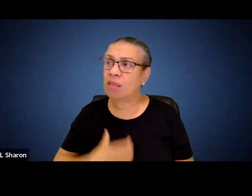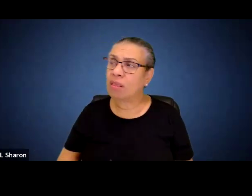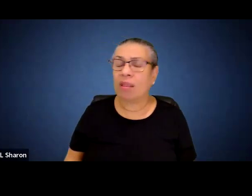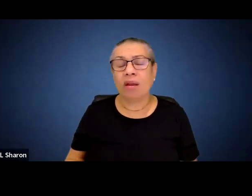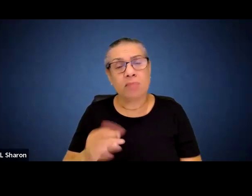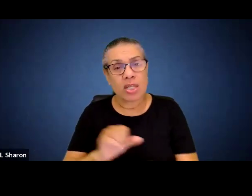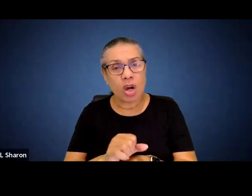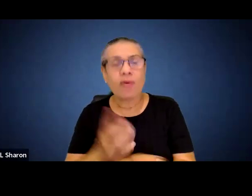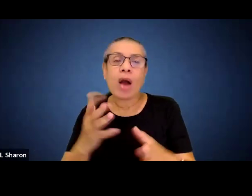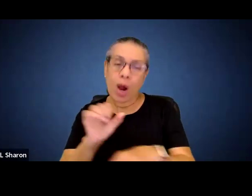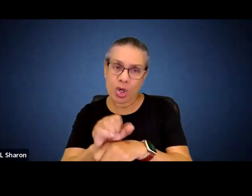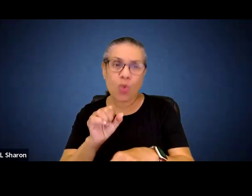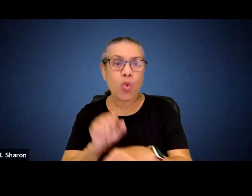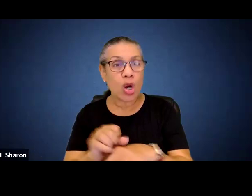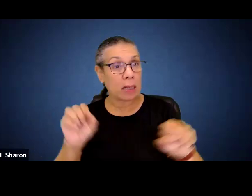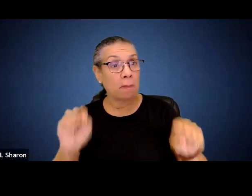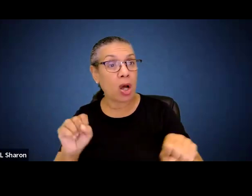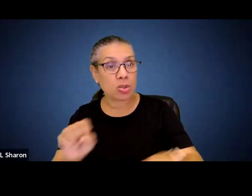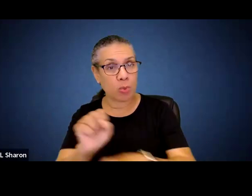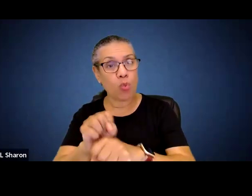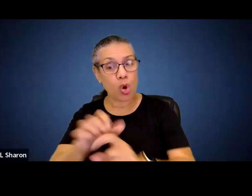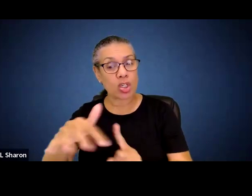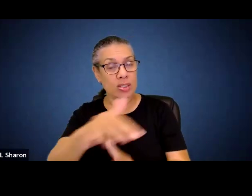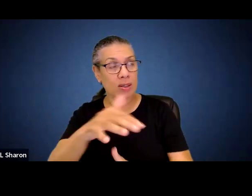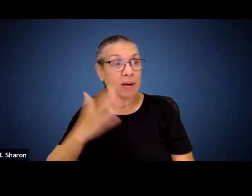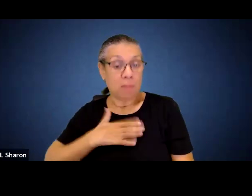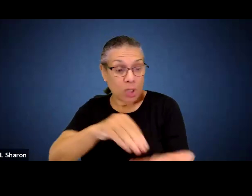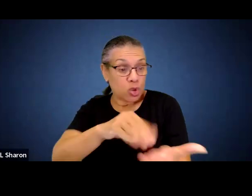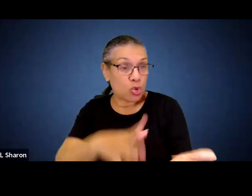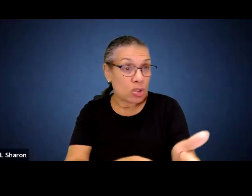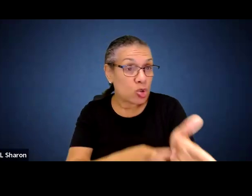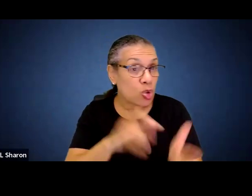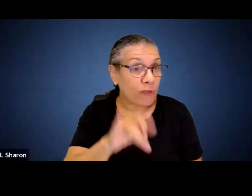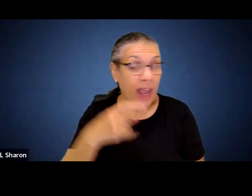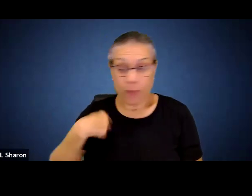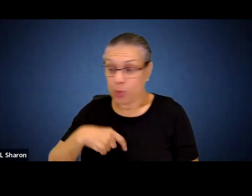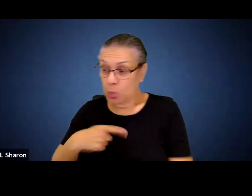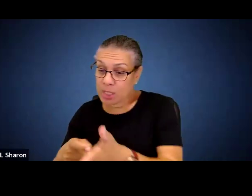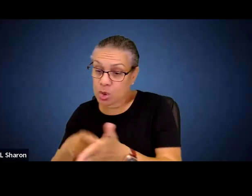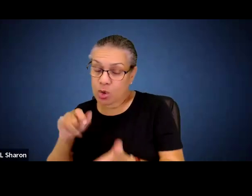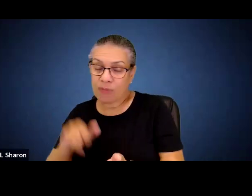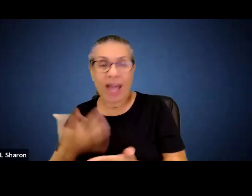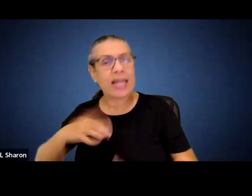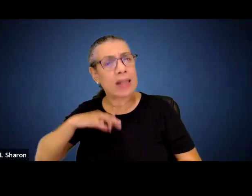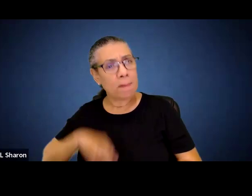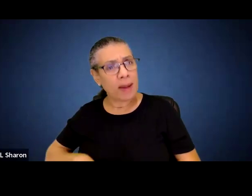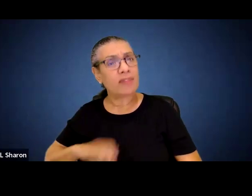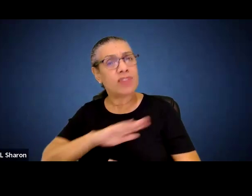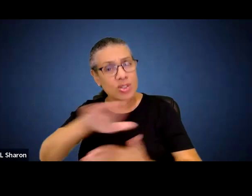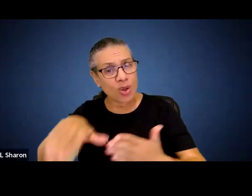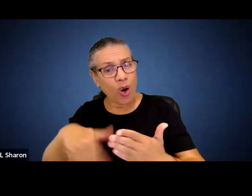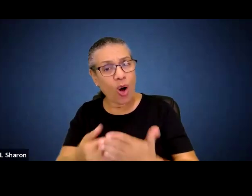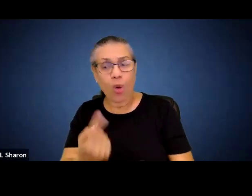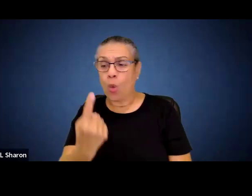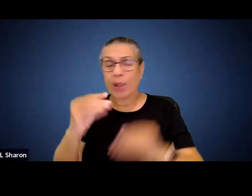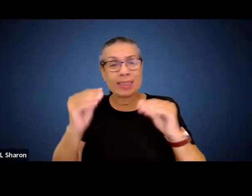want to work in sustainable working conditions because that's what my students deserve, that's what we deserve, and it benefits all of us. One